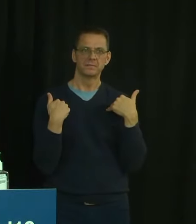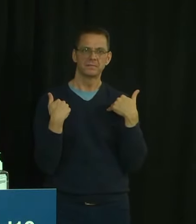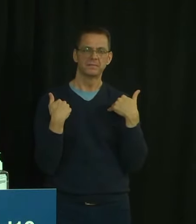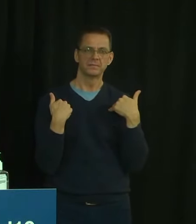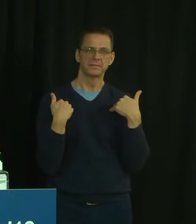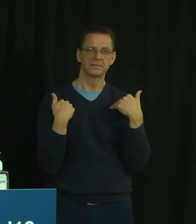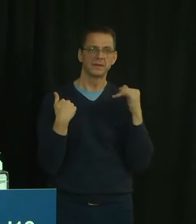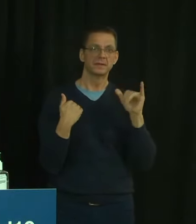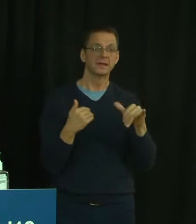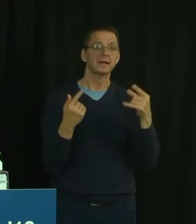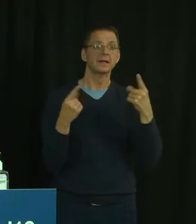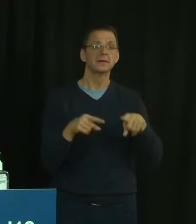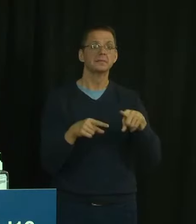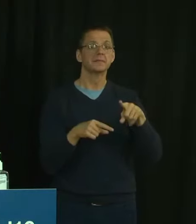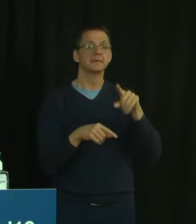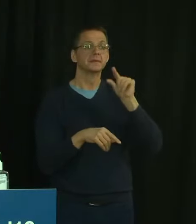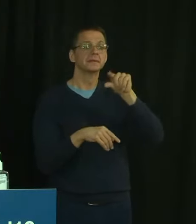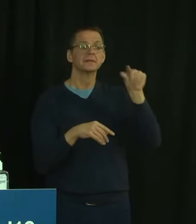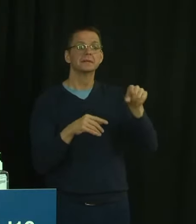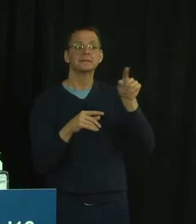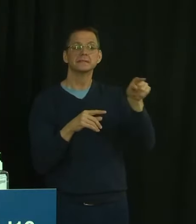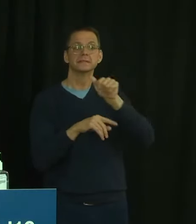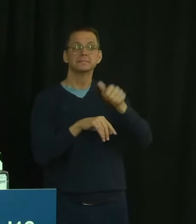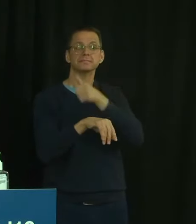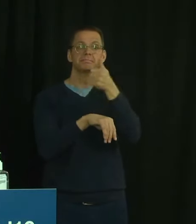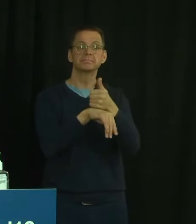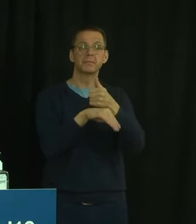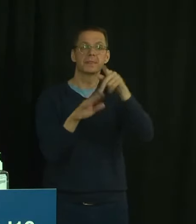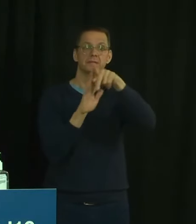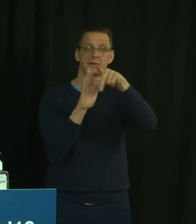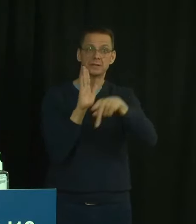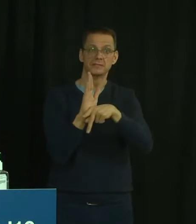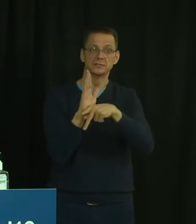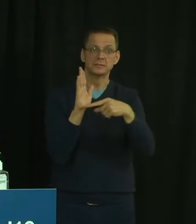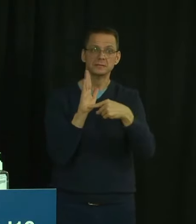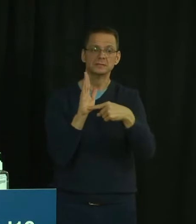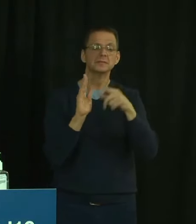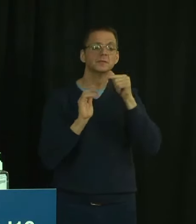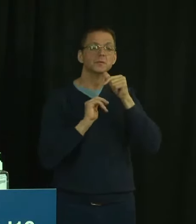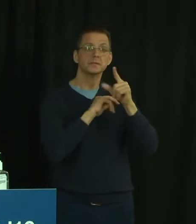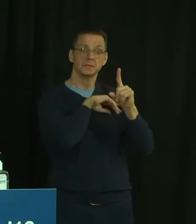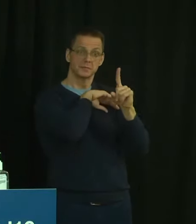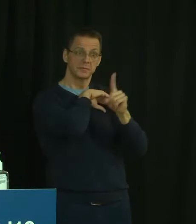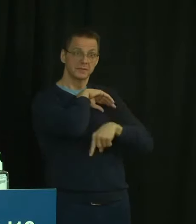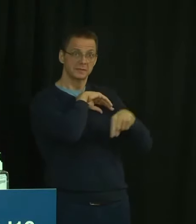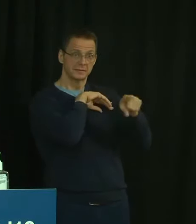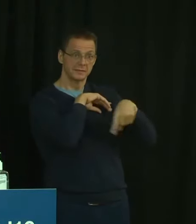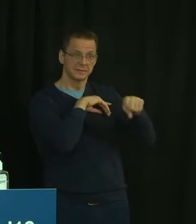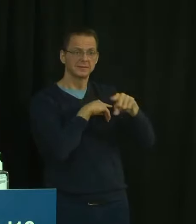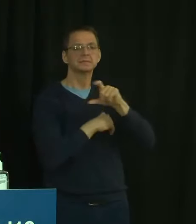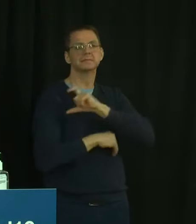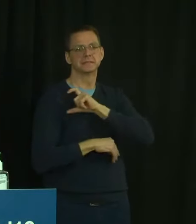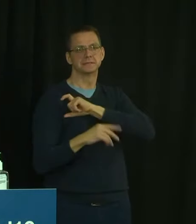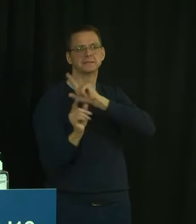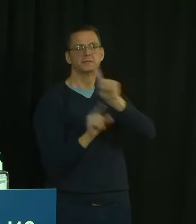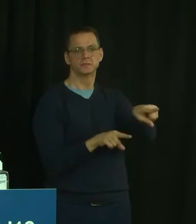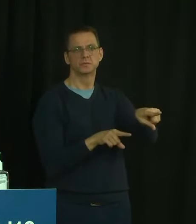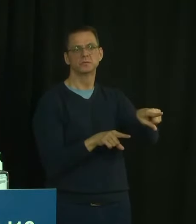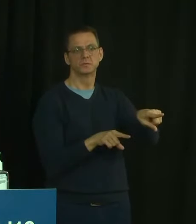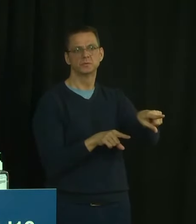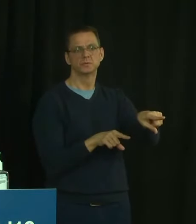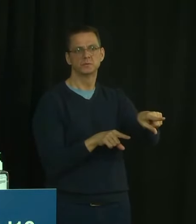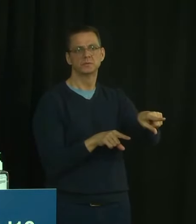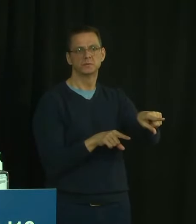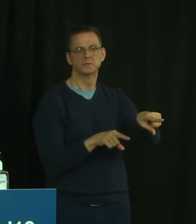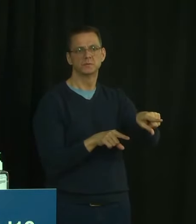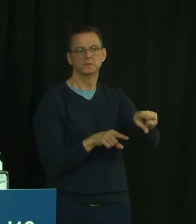the agencies that have the ability to do so. It's really important to remember that the consequences that come from